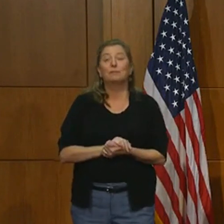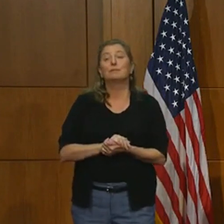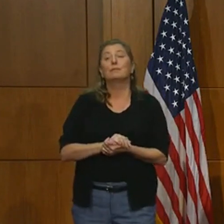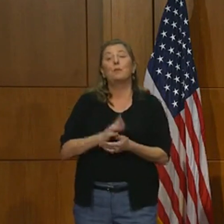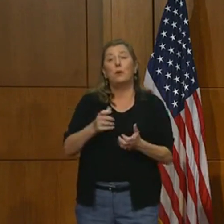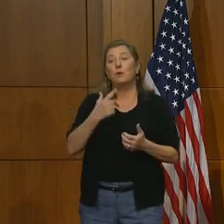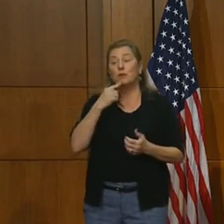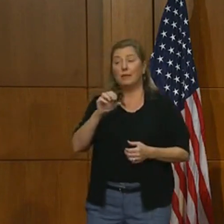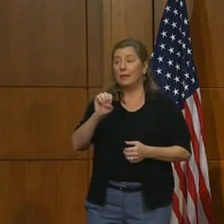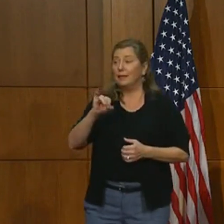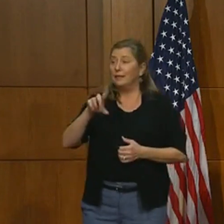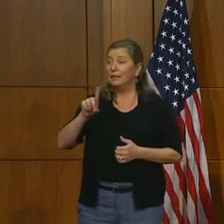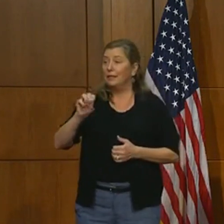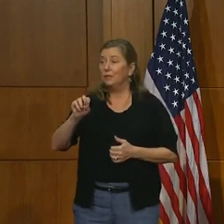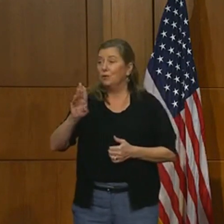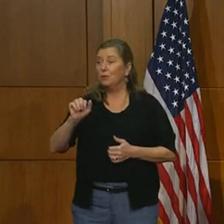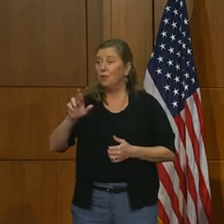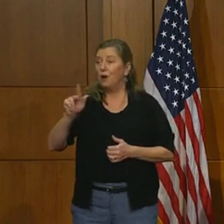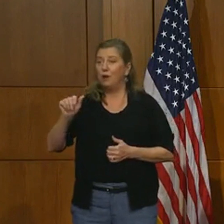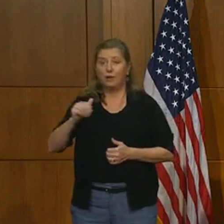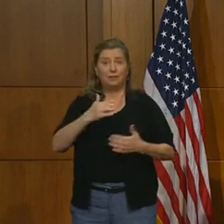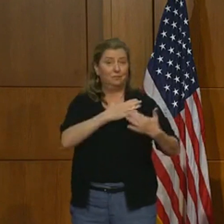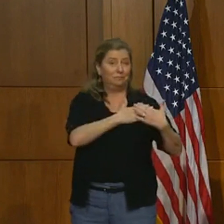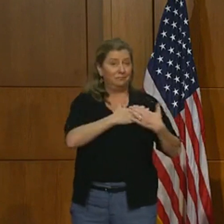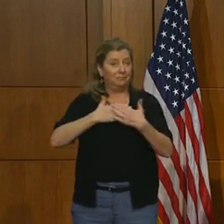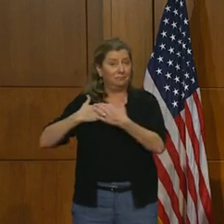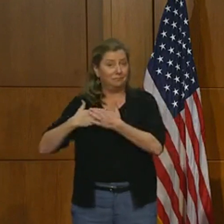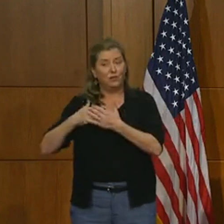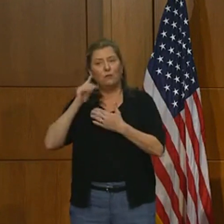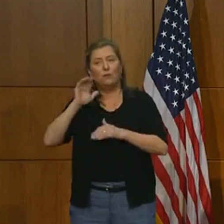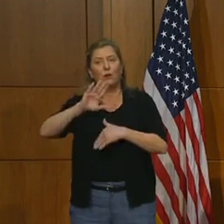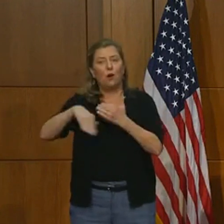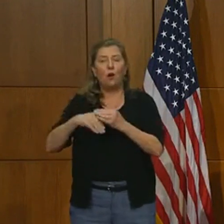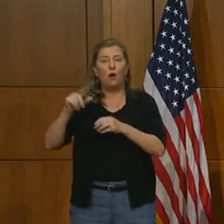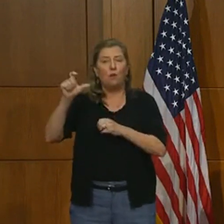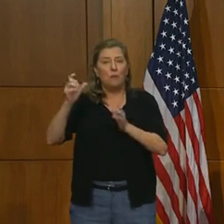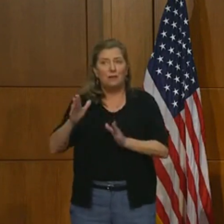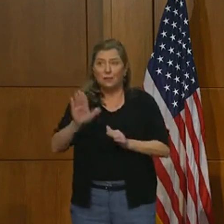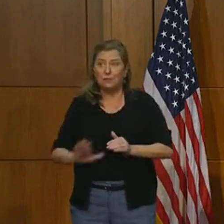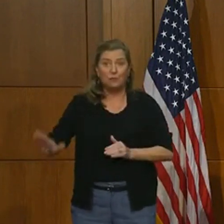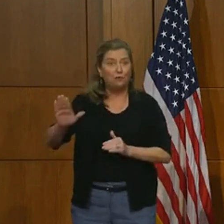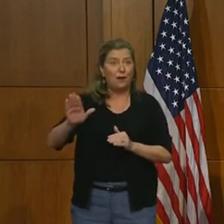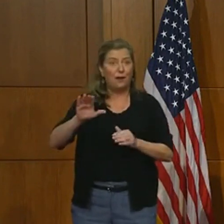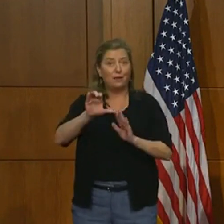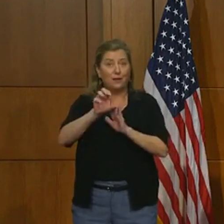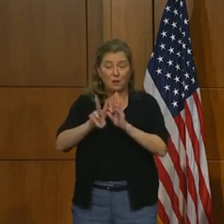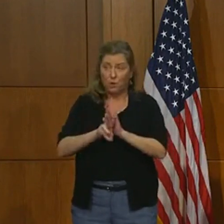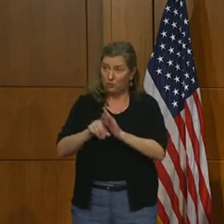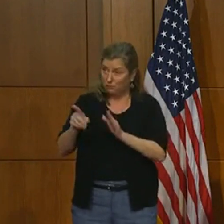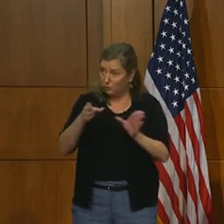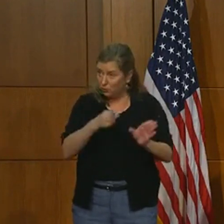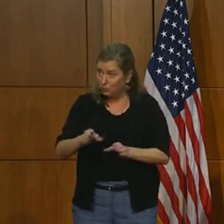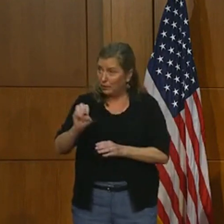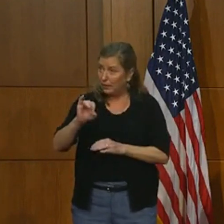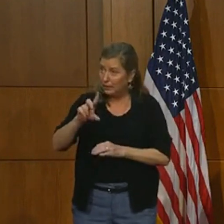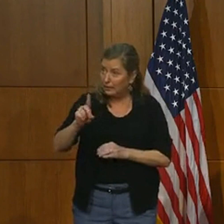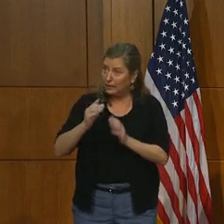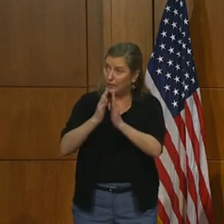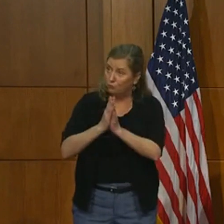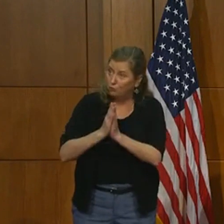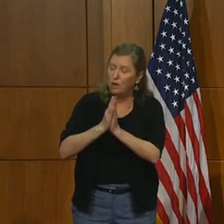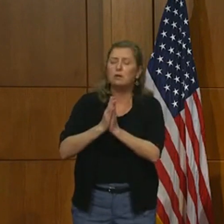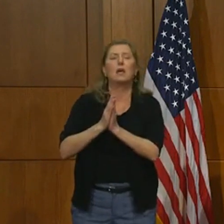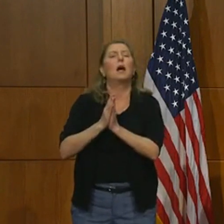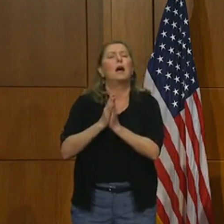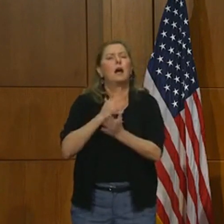to all Muslims across the Commonwealth. For those planning Eid prayers, please remember to follow